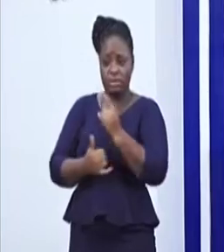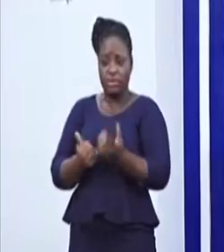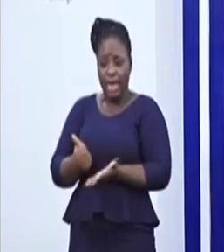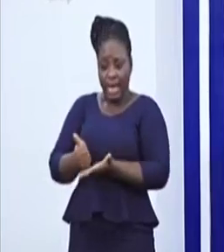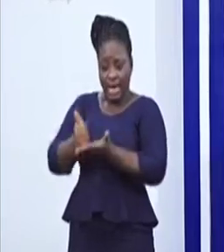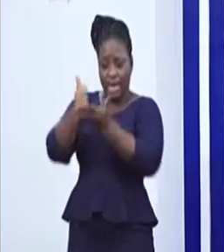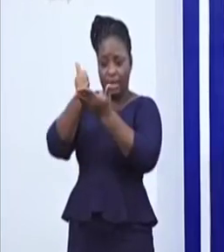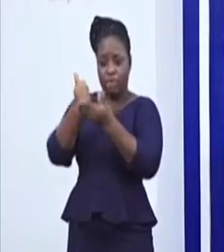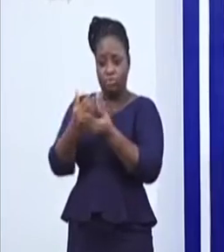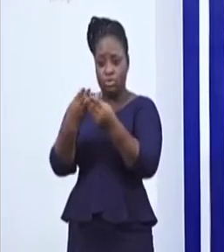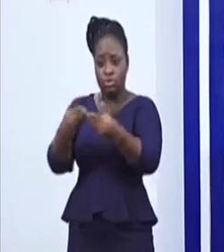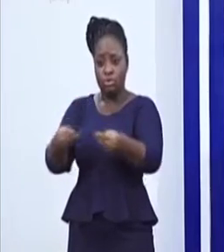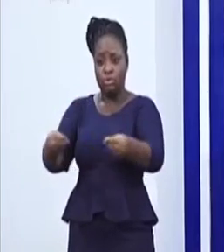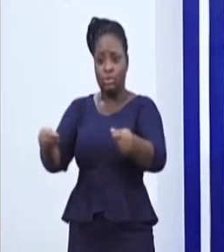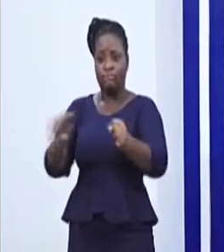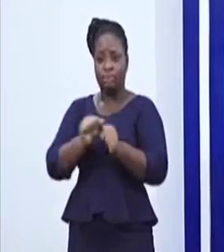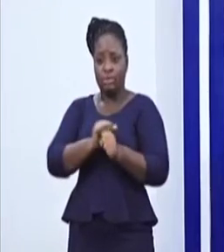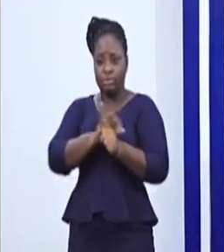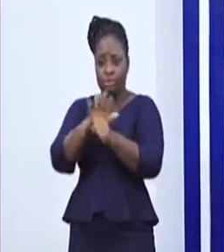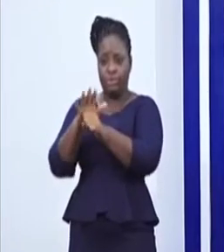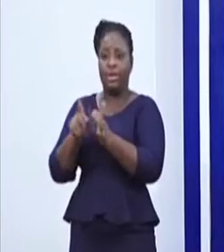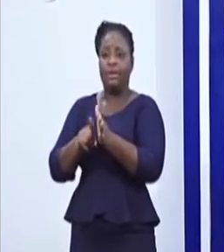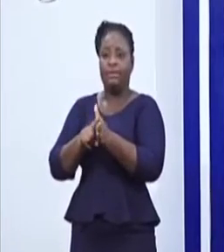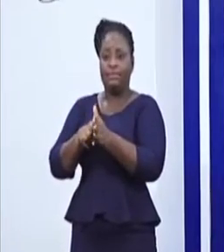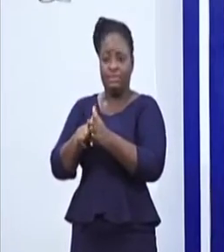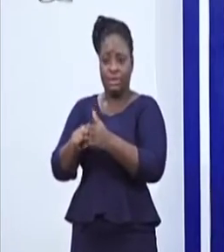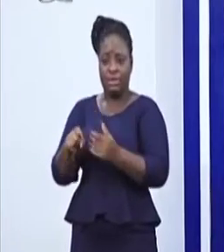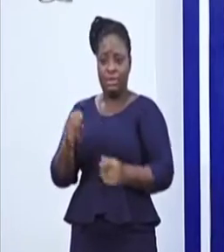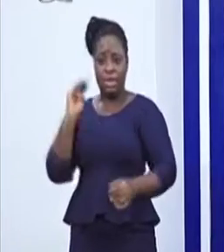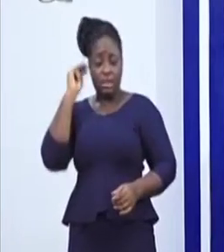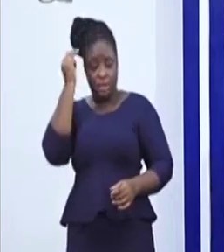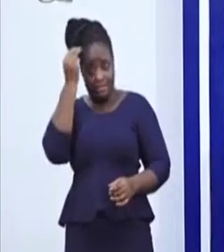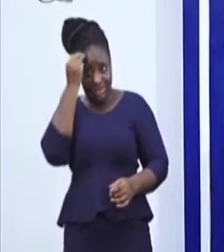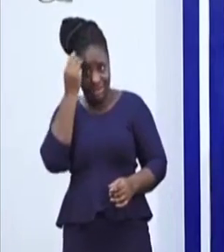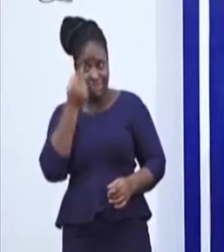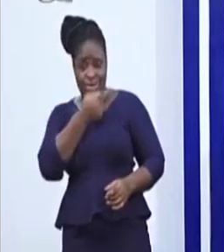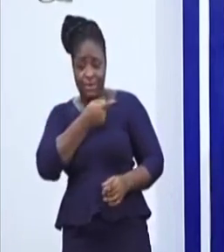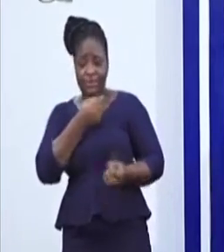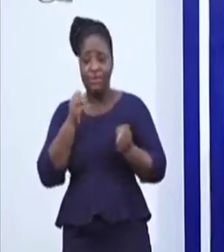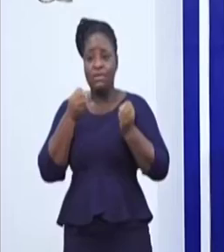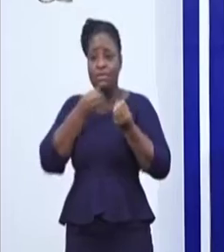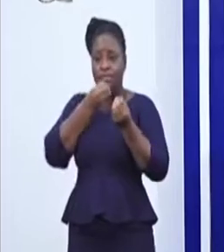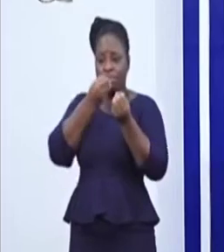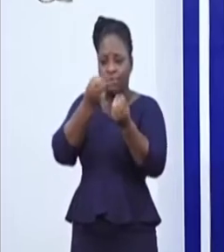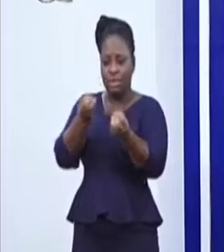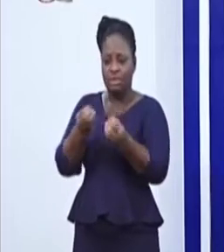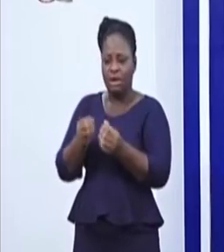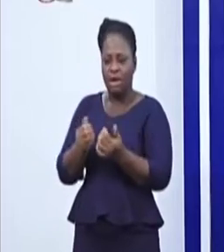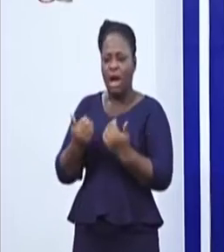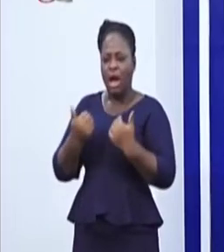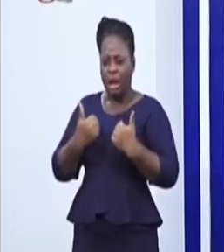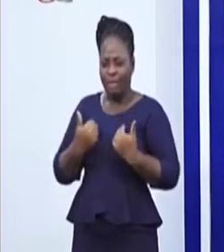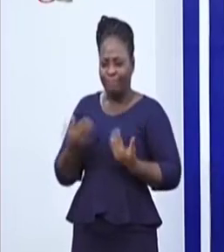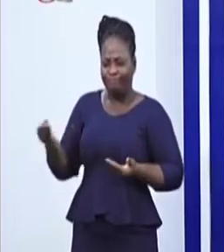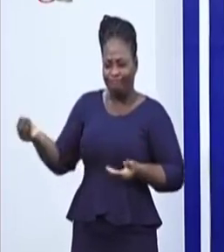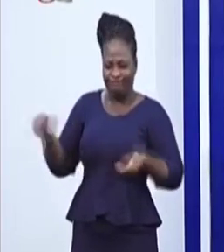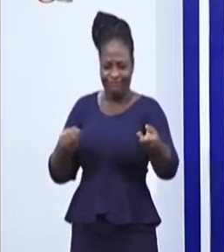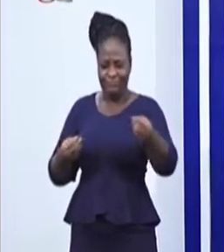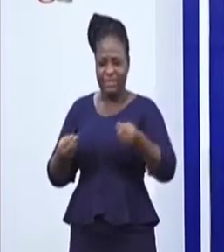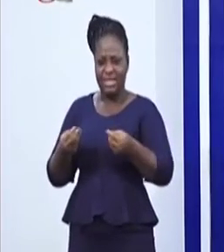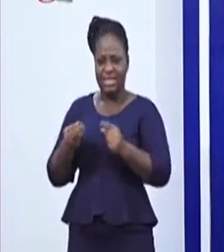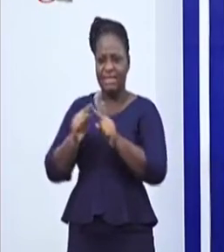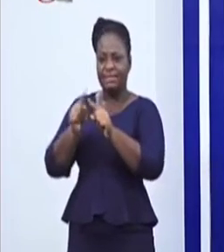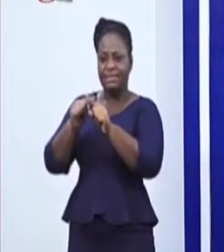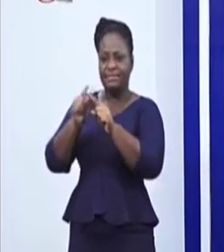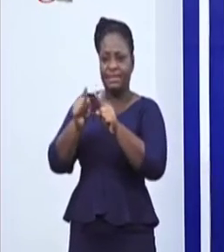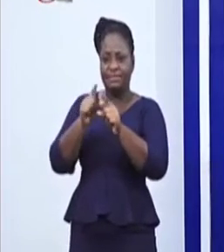to and combat the deadly coronavirus, the Ministry of Information has engaged the services of the